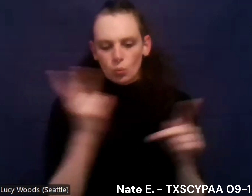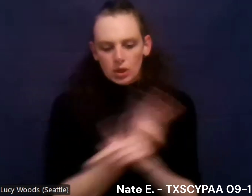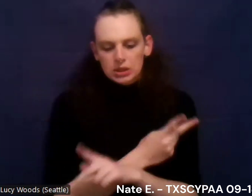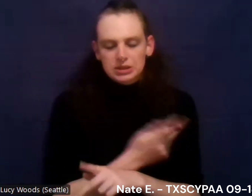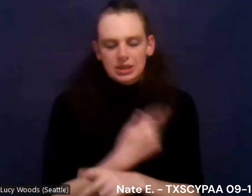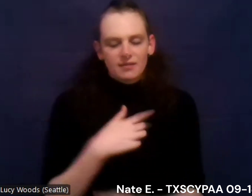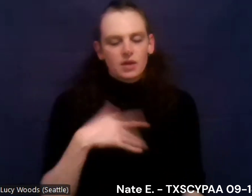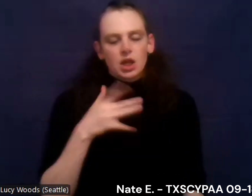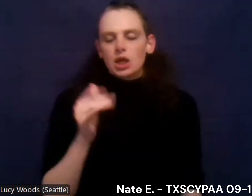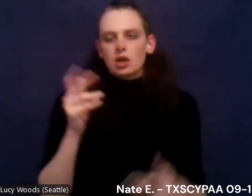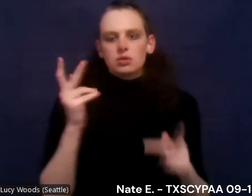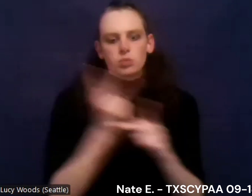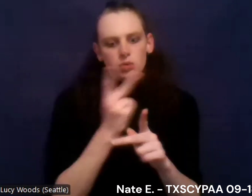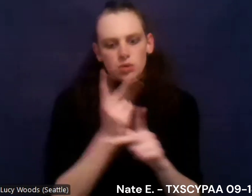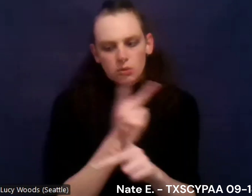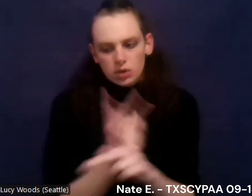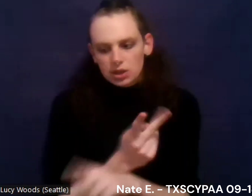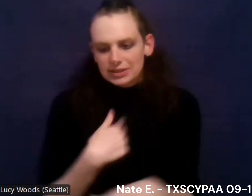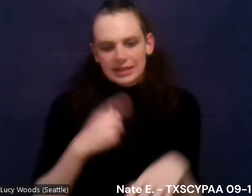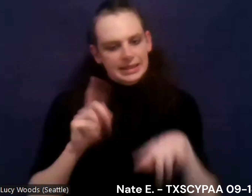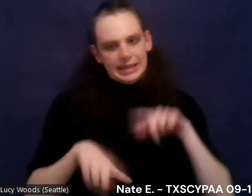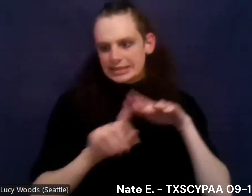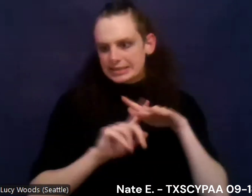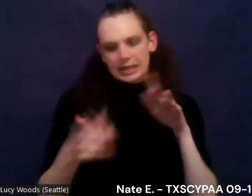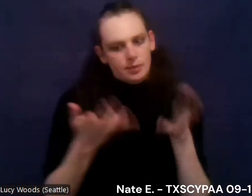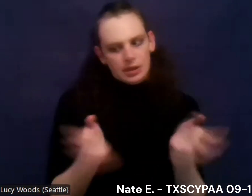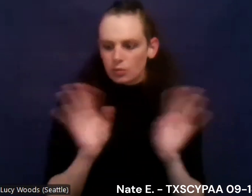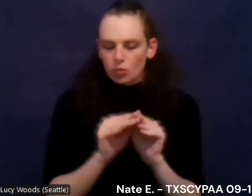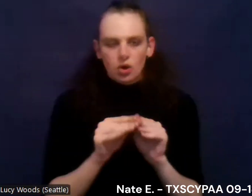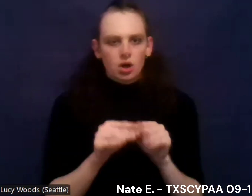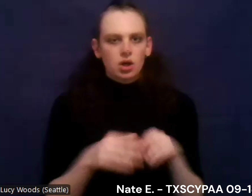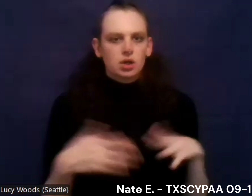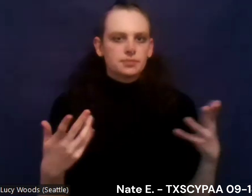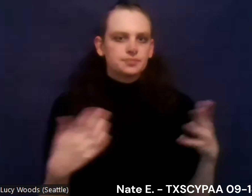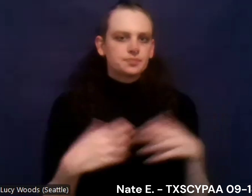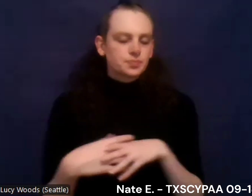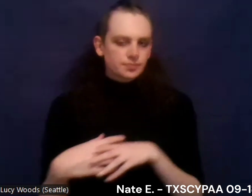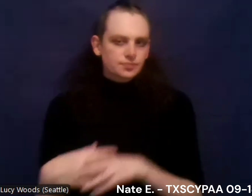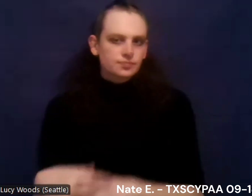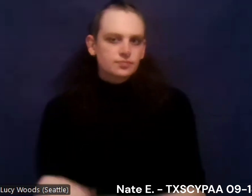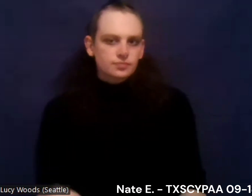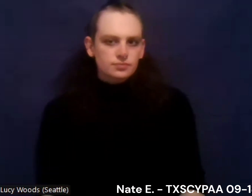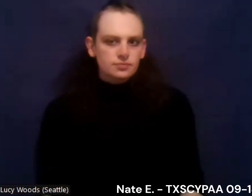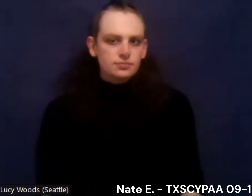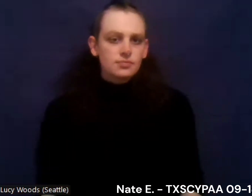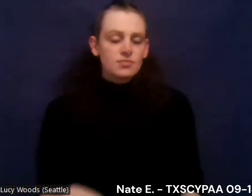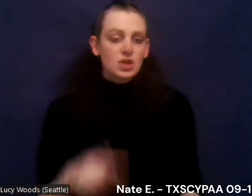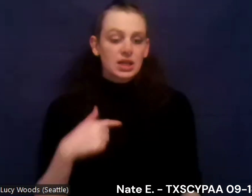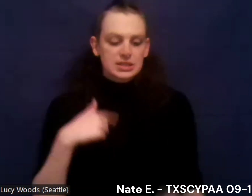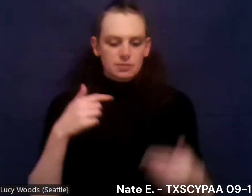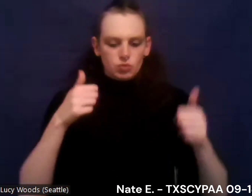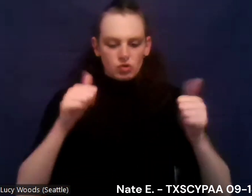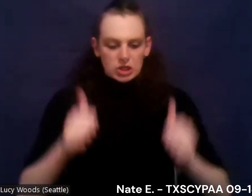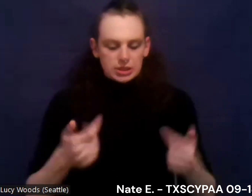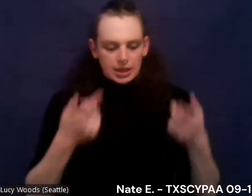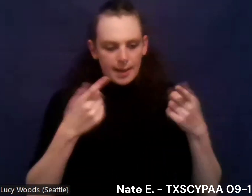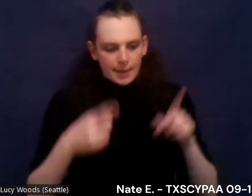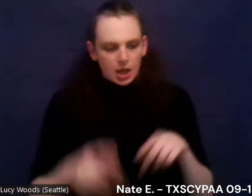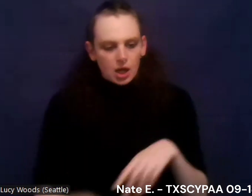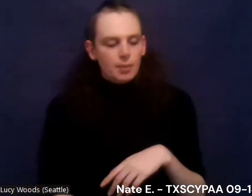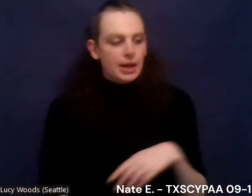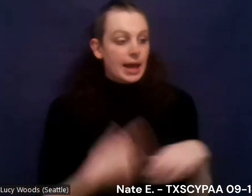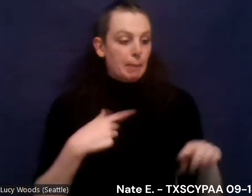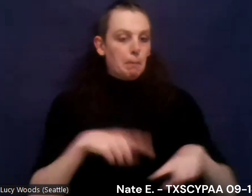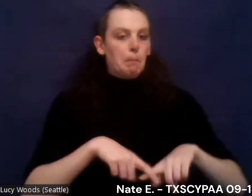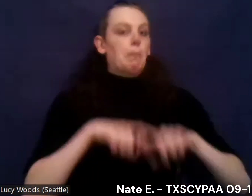Like I started to drink, and this is already like the progression of this had happened, but I stopped drinking, right? And then